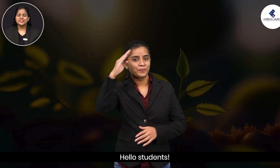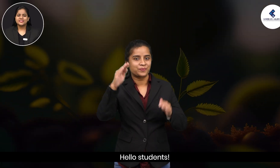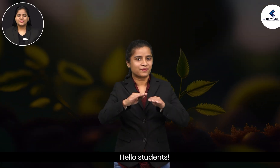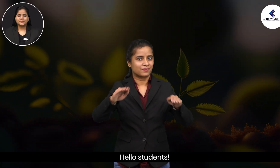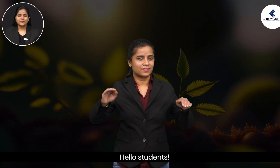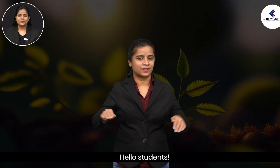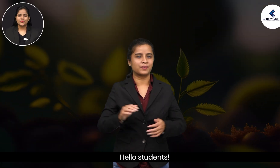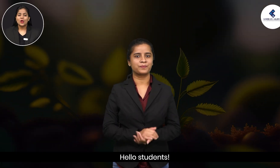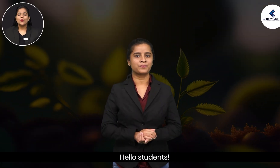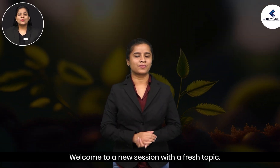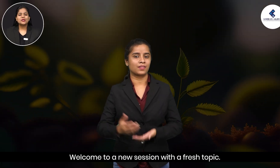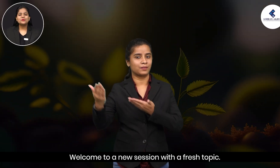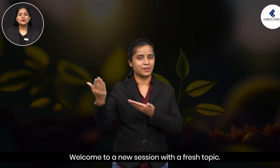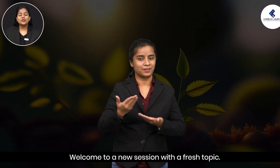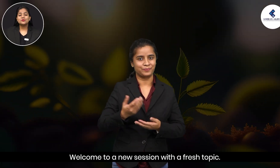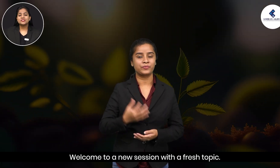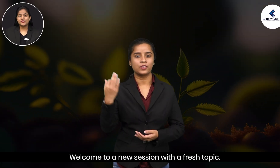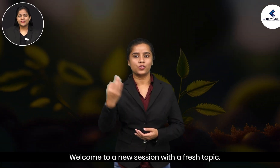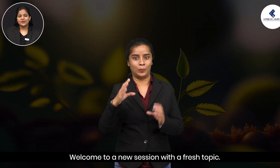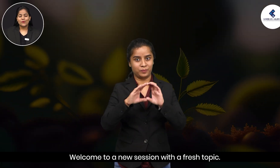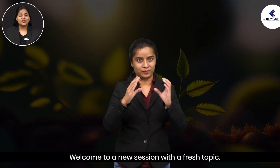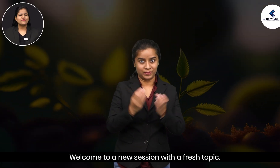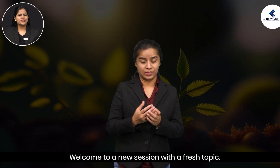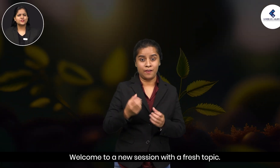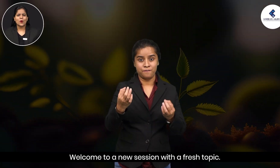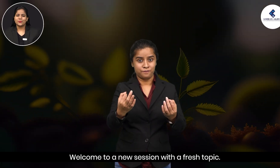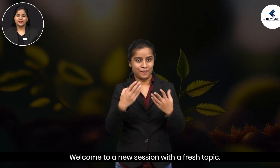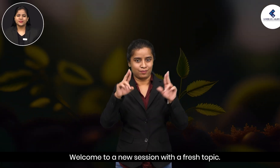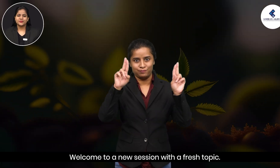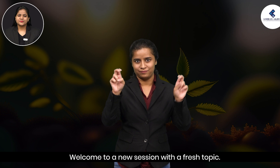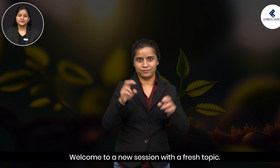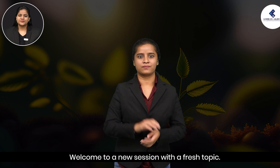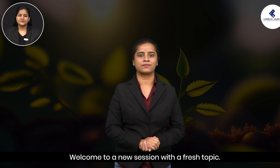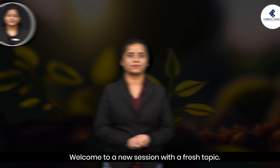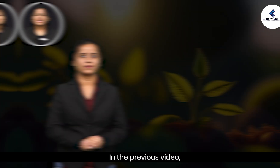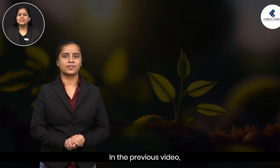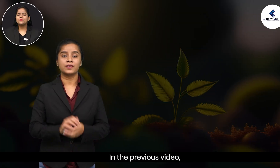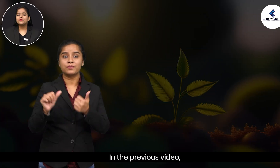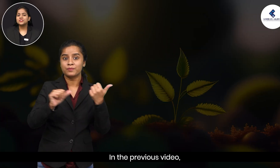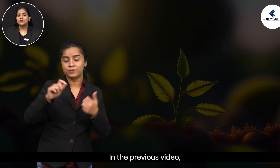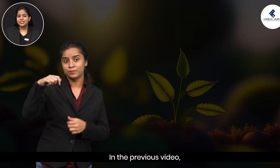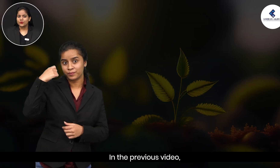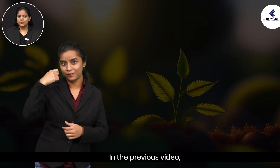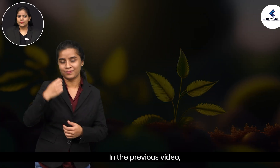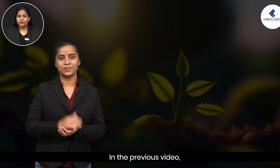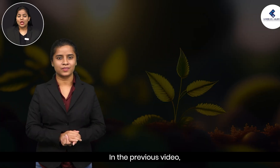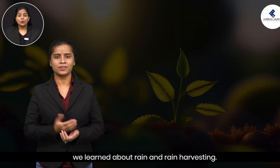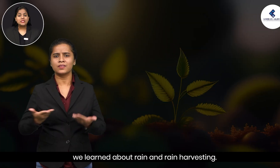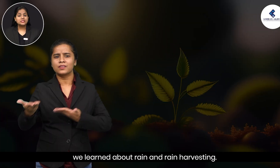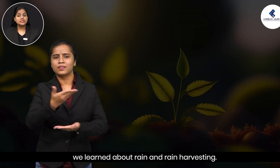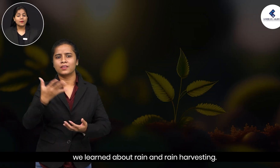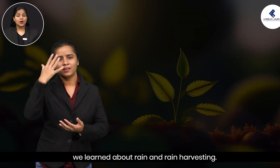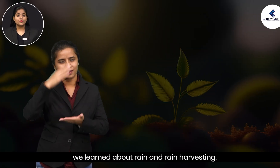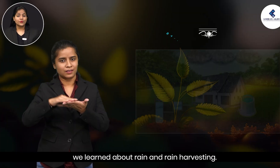Hello students, welcome to a new session with a fresh topic. In the previous video,